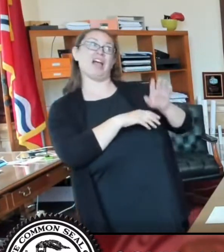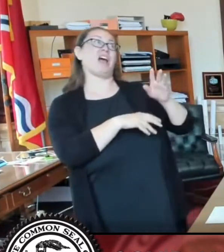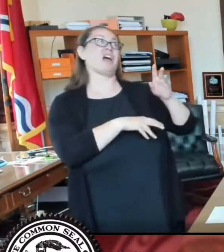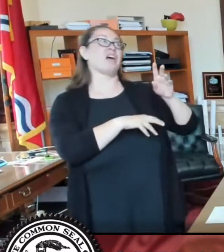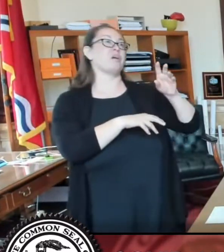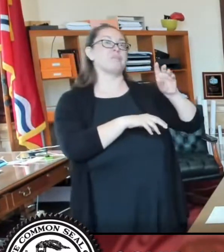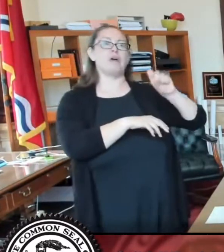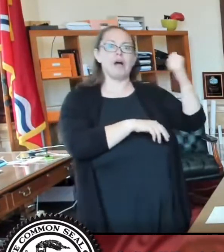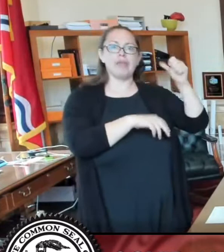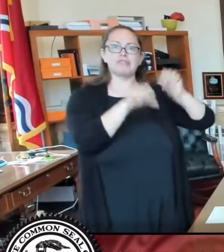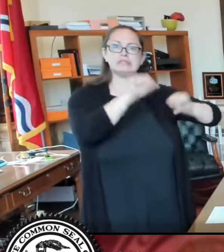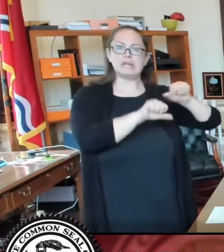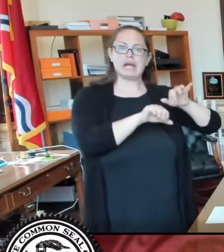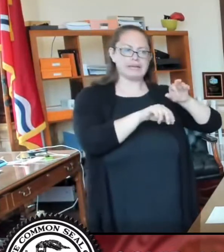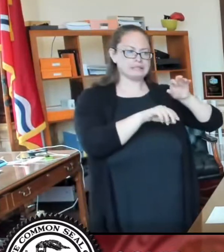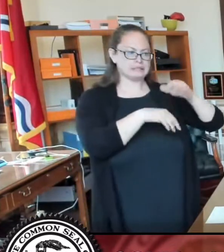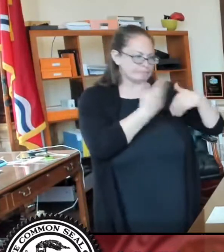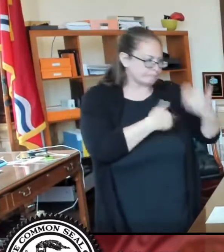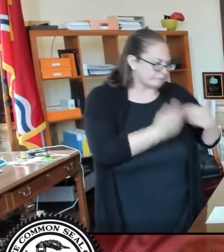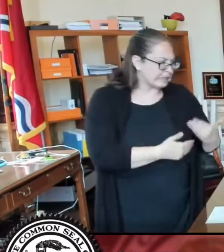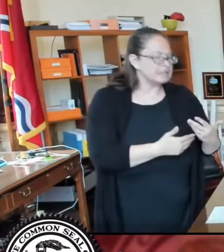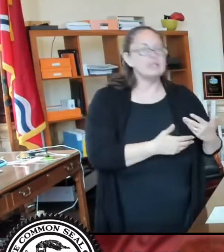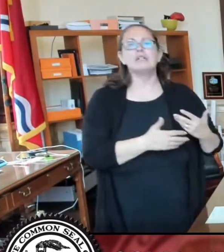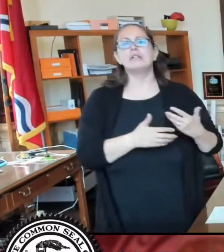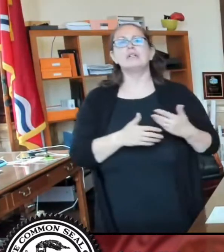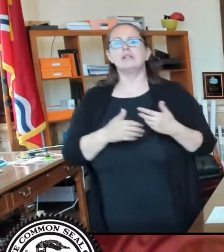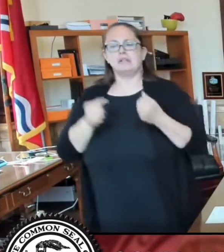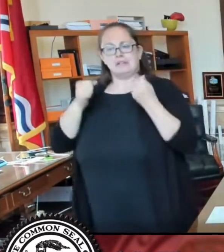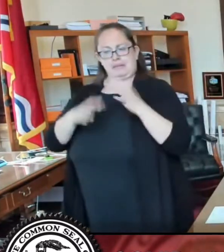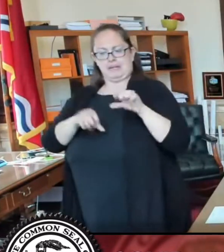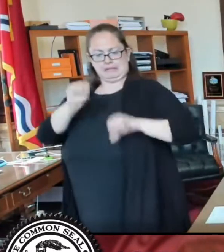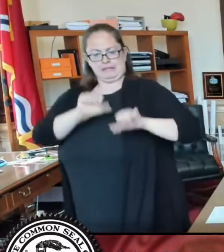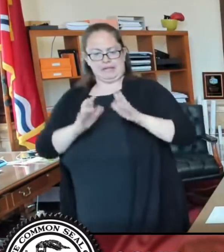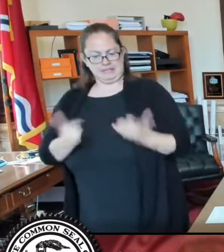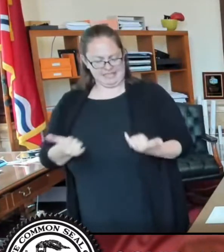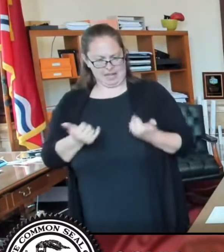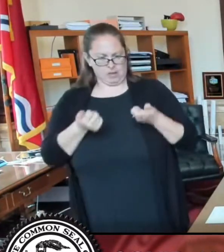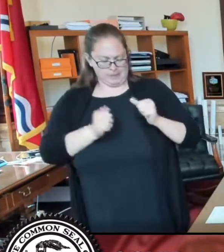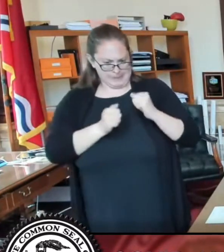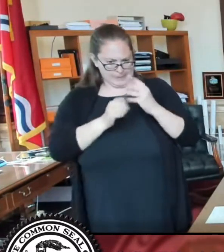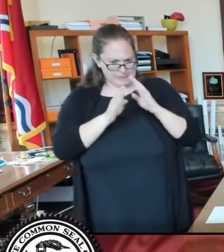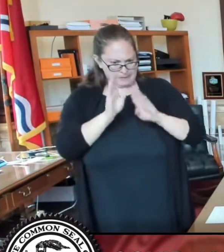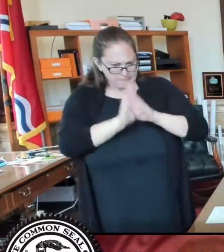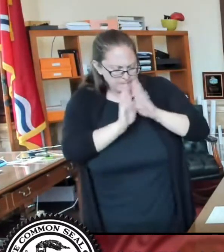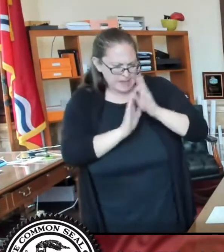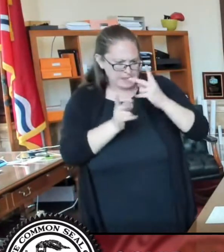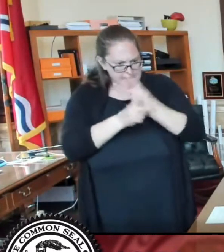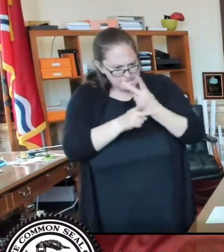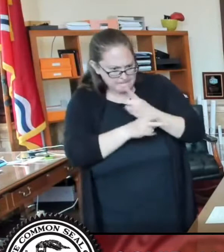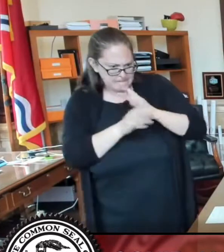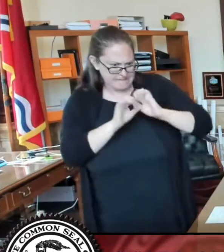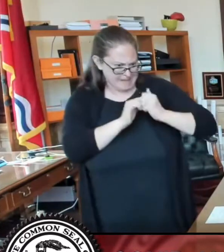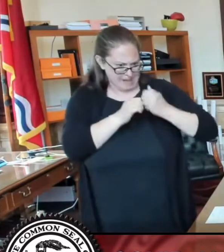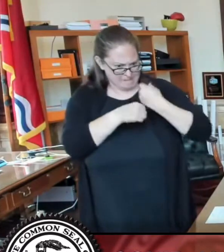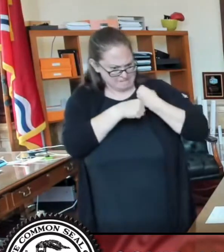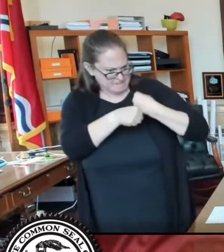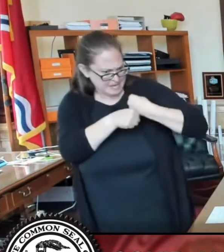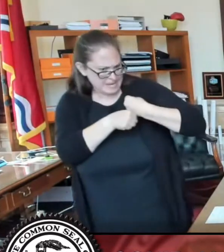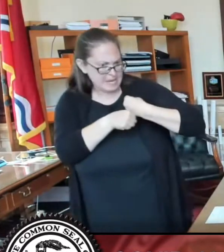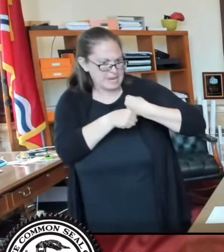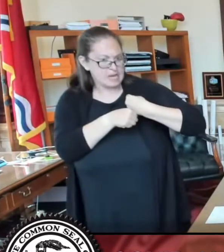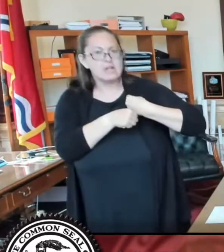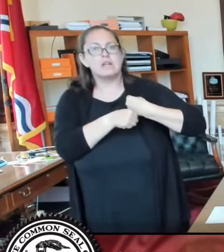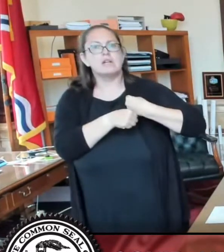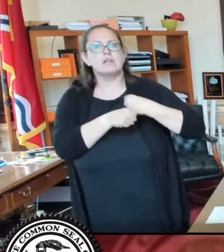scientists and researchers who are attempting to develop a test that is an